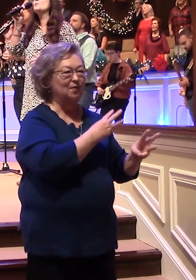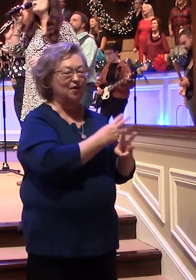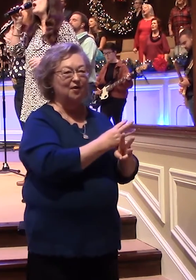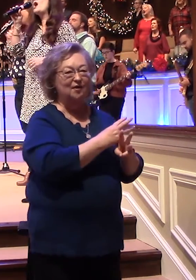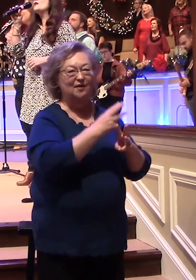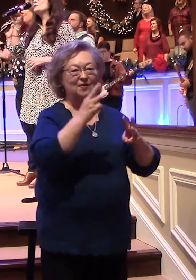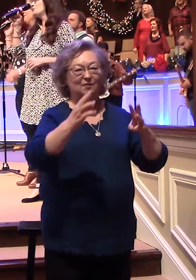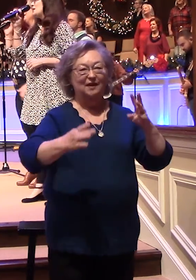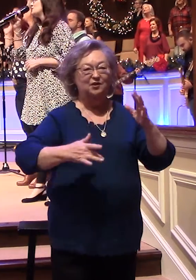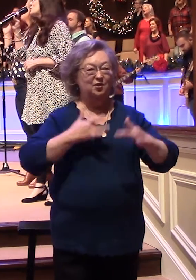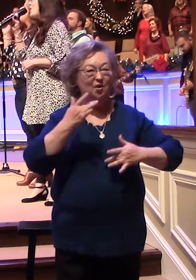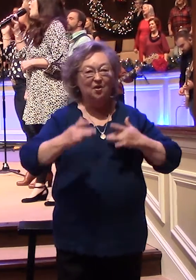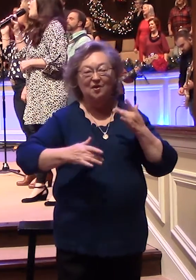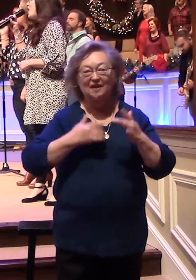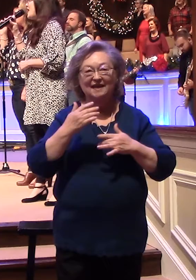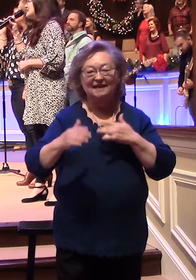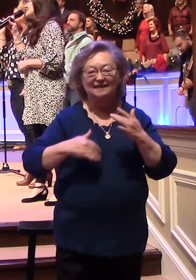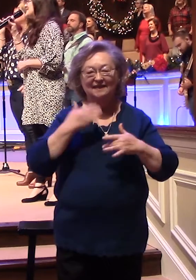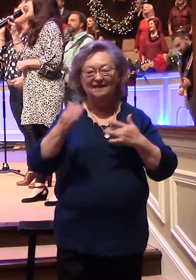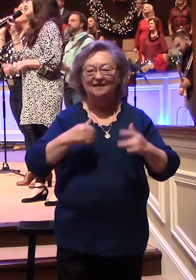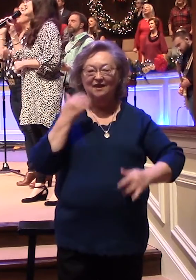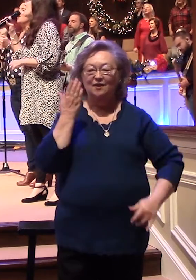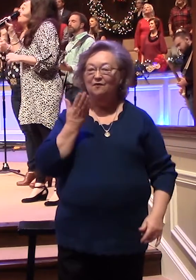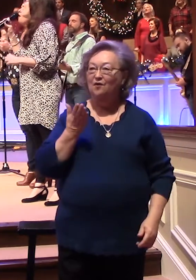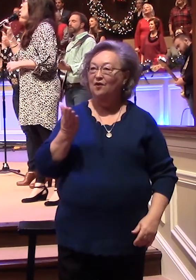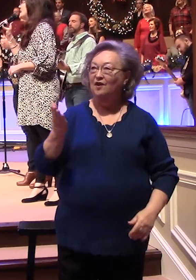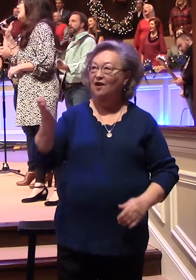world rejoices, for